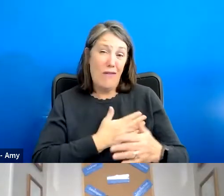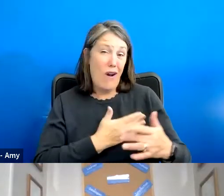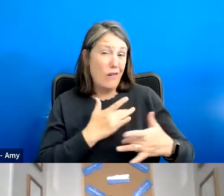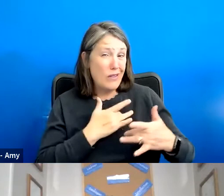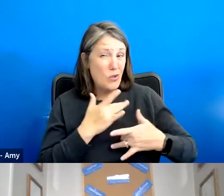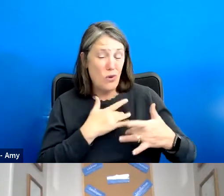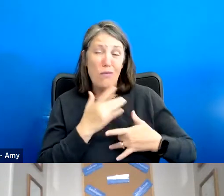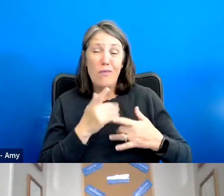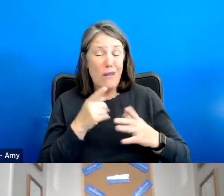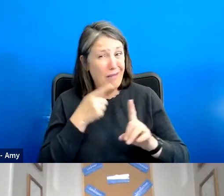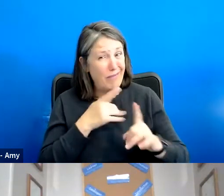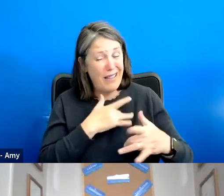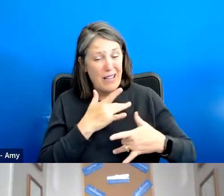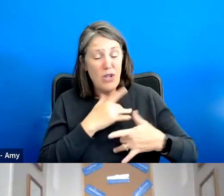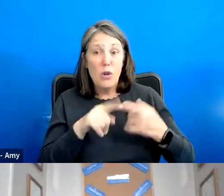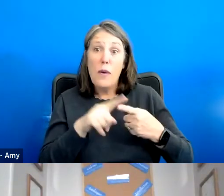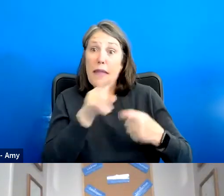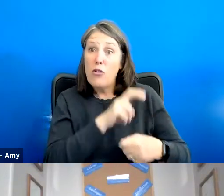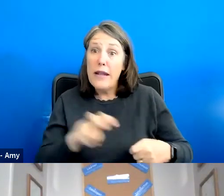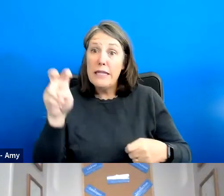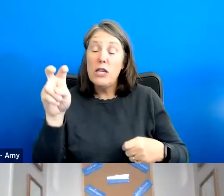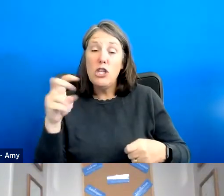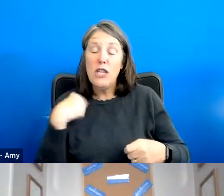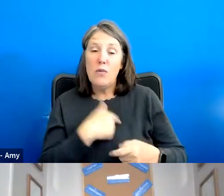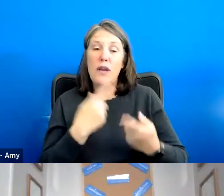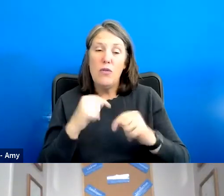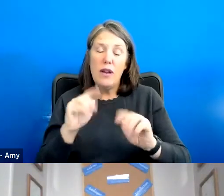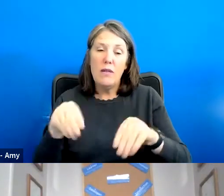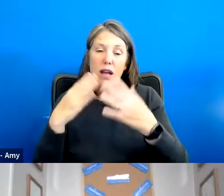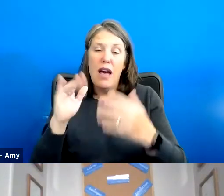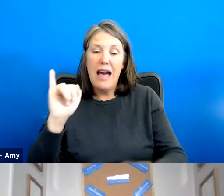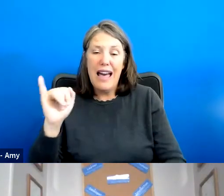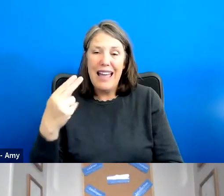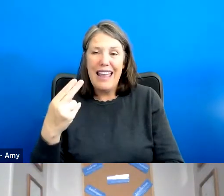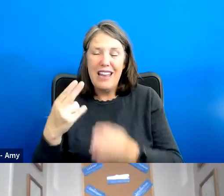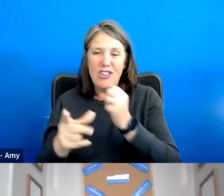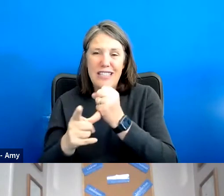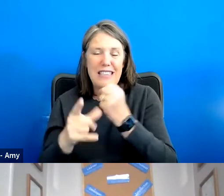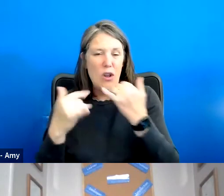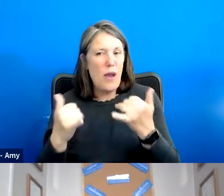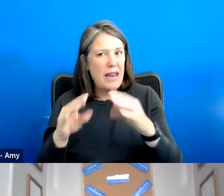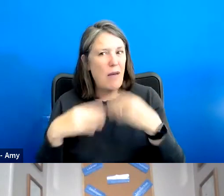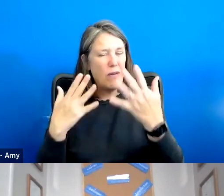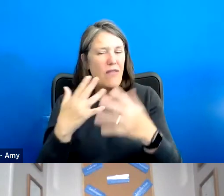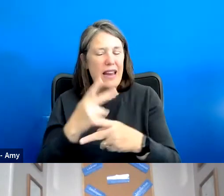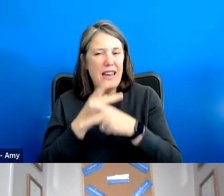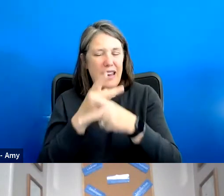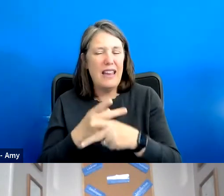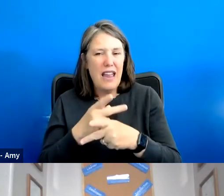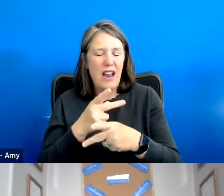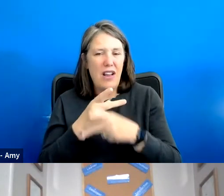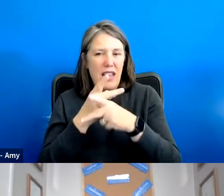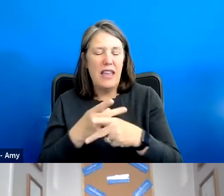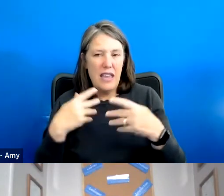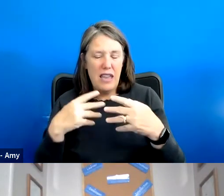when they transition out. We try to provide them with the IHSS assistance, and right now providing caregivers is a